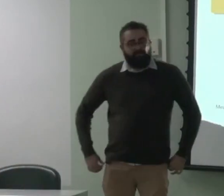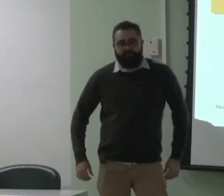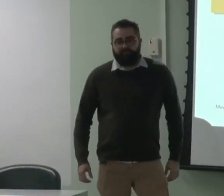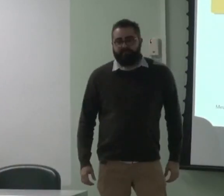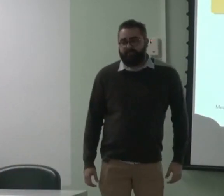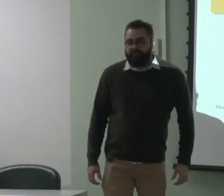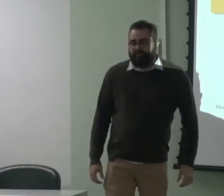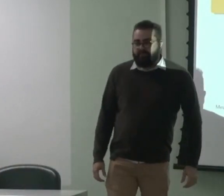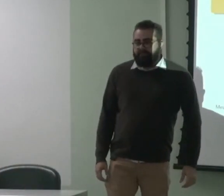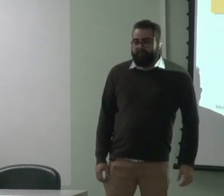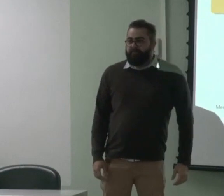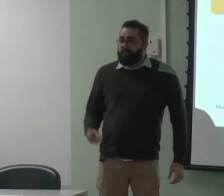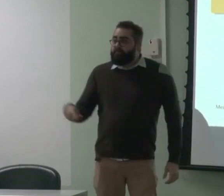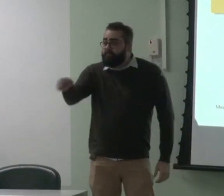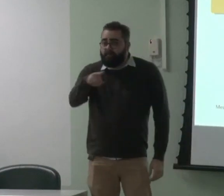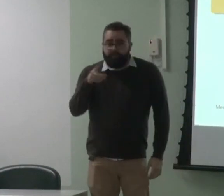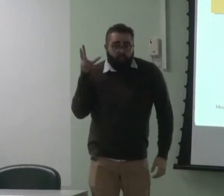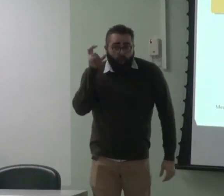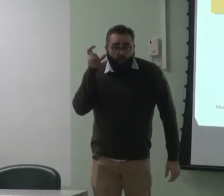Can you hear me like this?